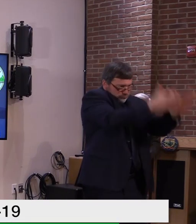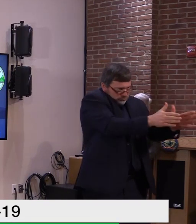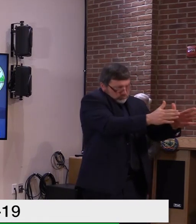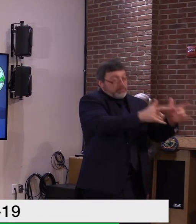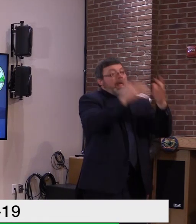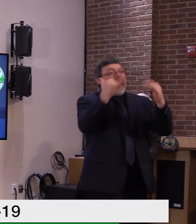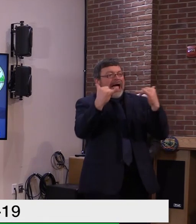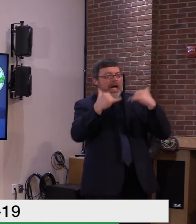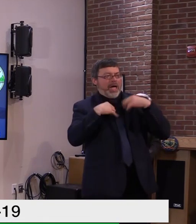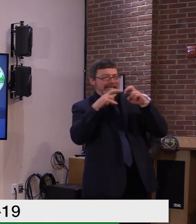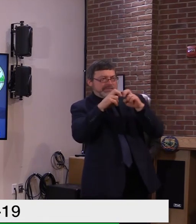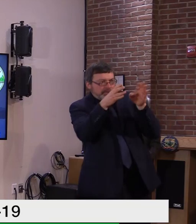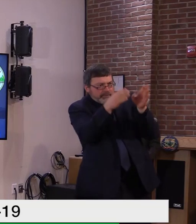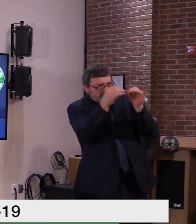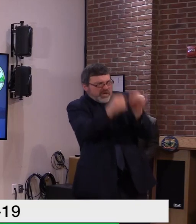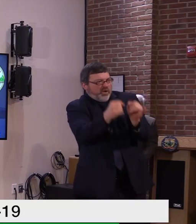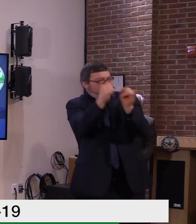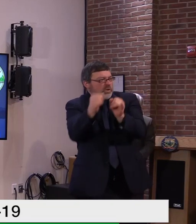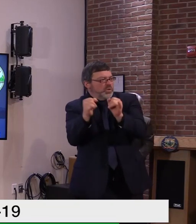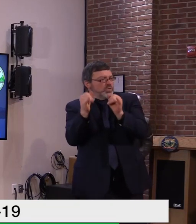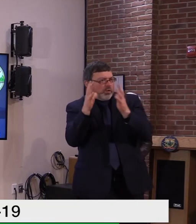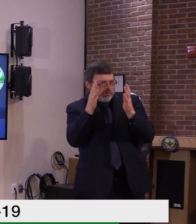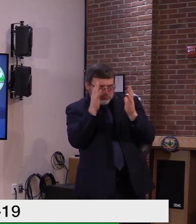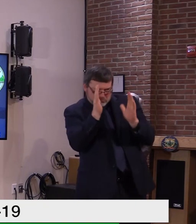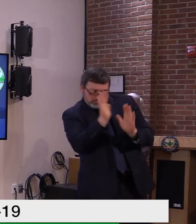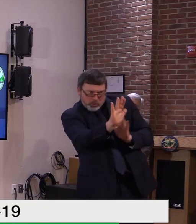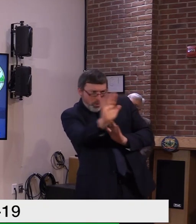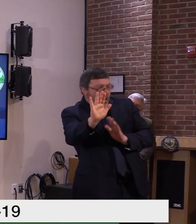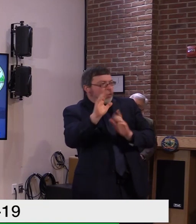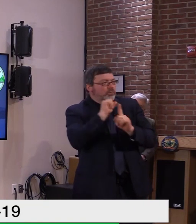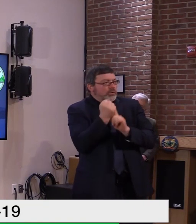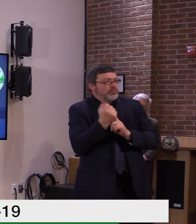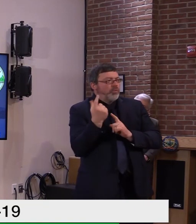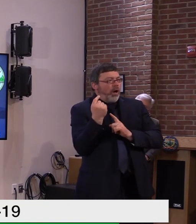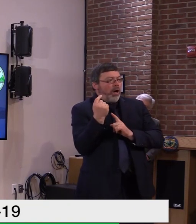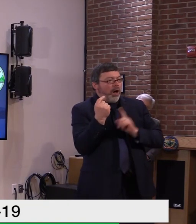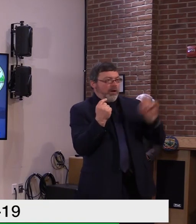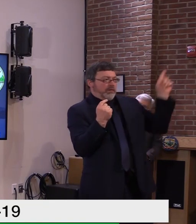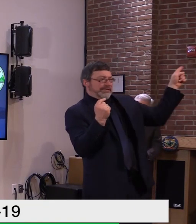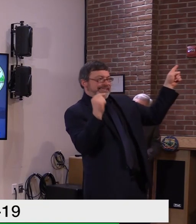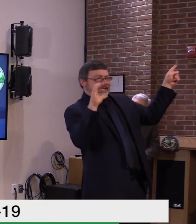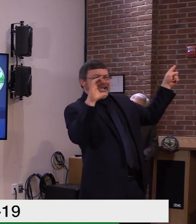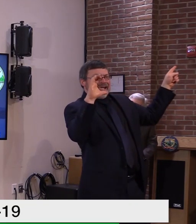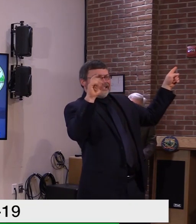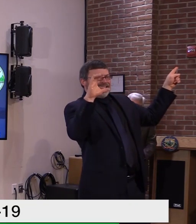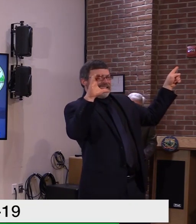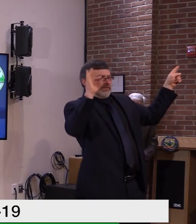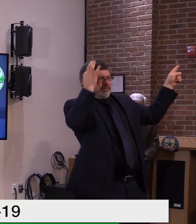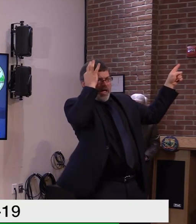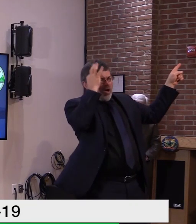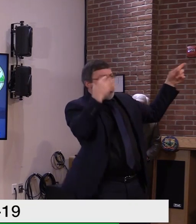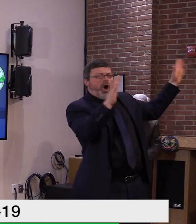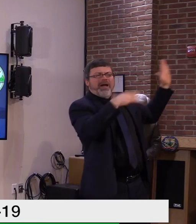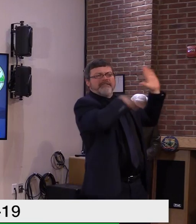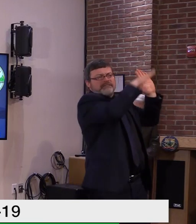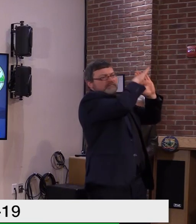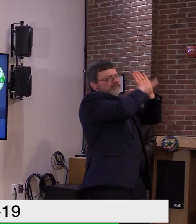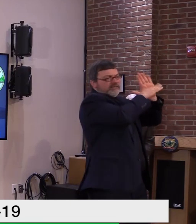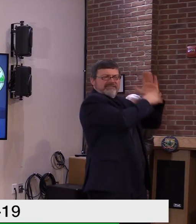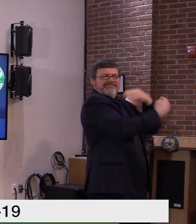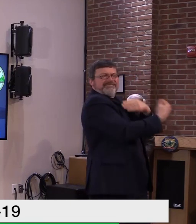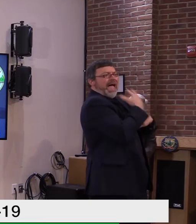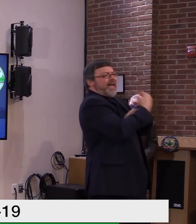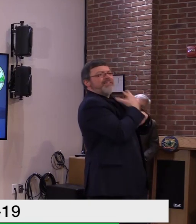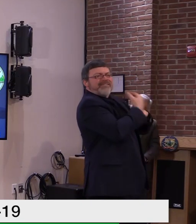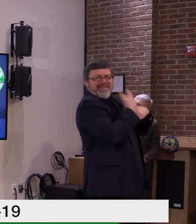panel that is submitting a report to me will further hone those, and we'll work with the medical community